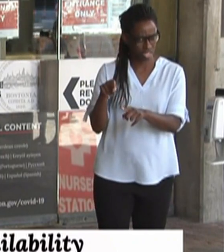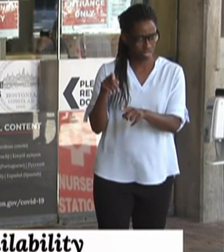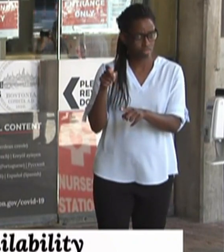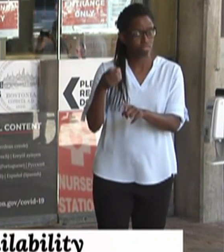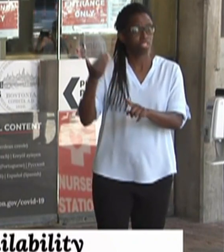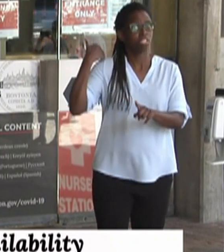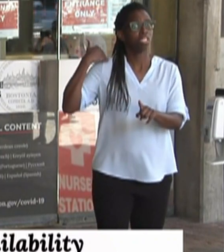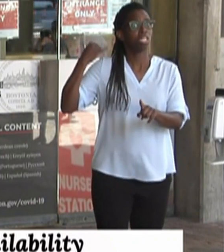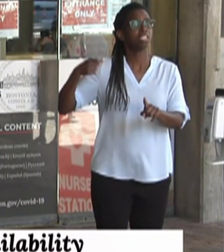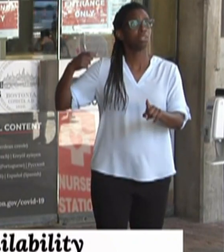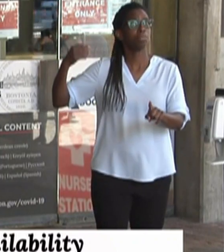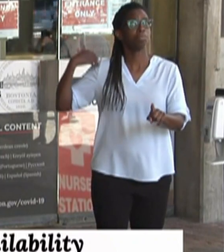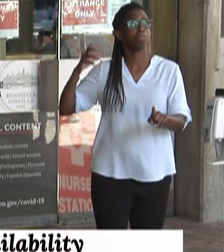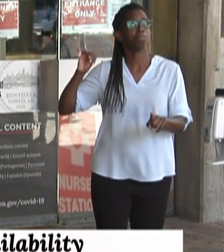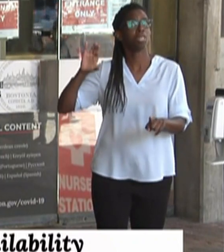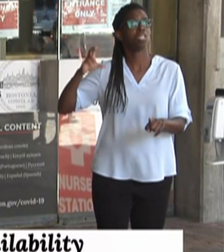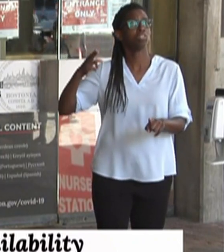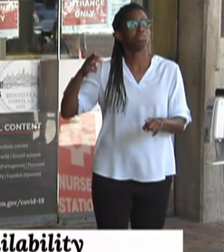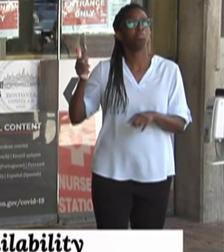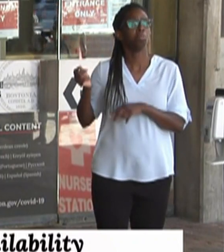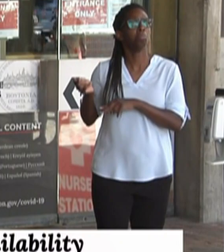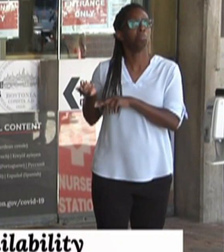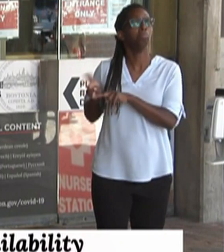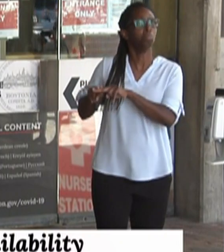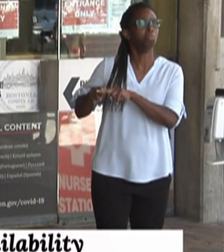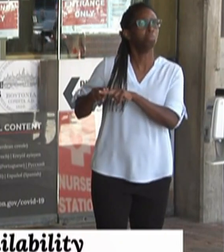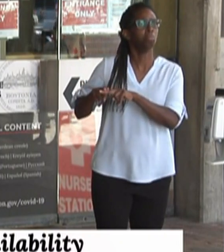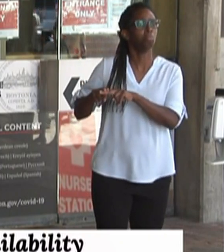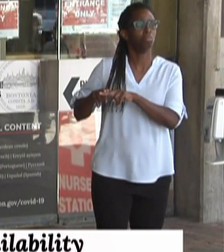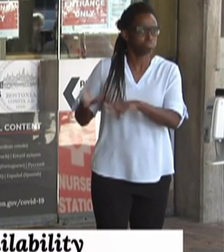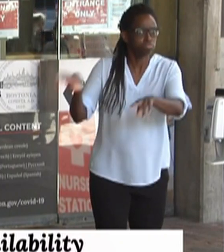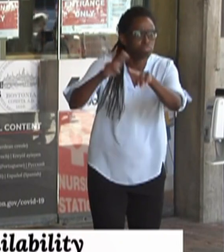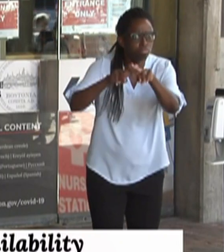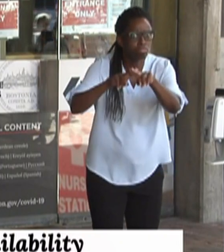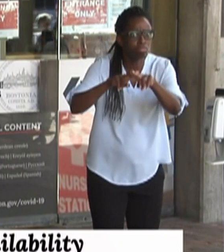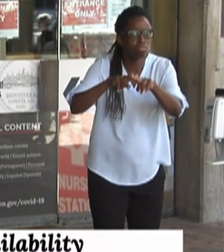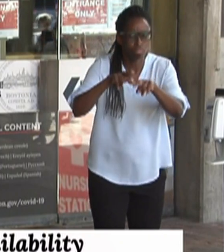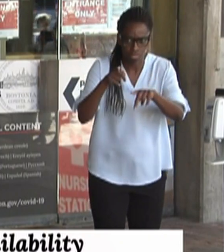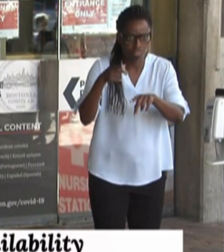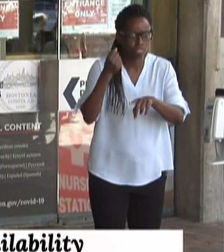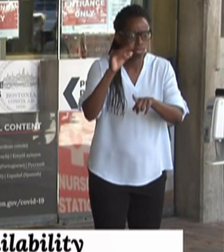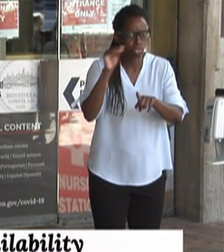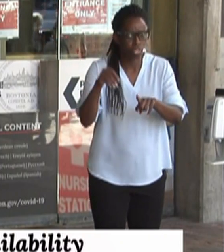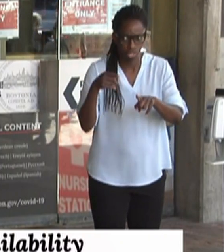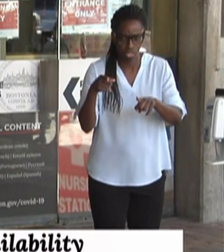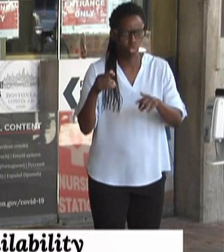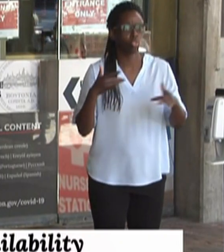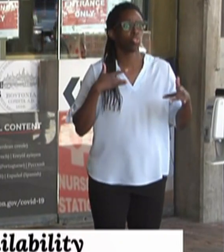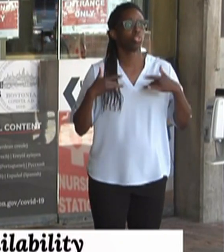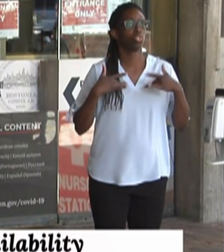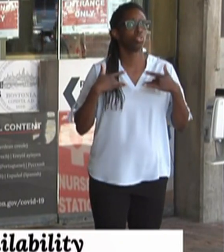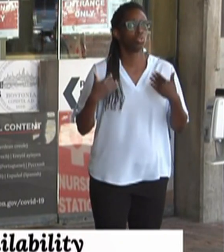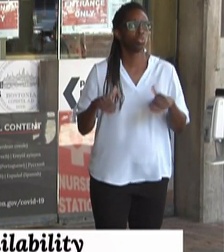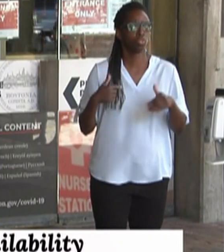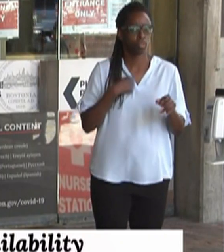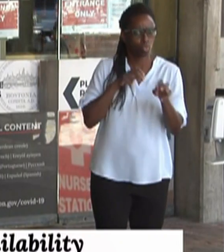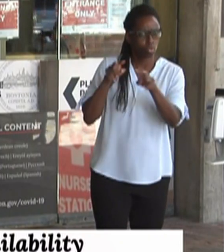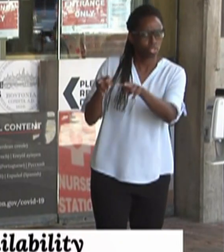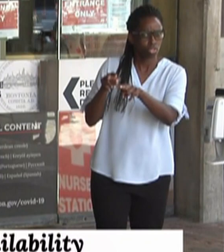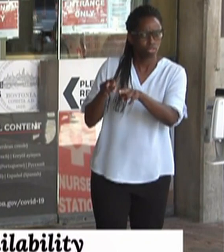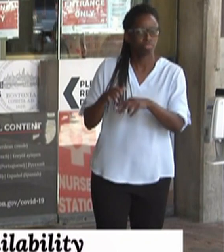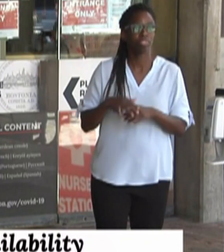that. So it's concerning that the numbers are going in the wrong direction. And we're going to do everything we can to bring those numbers down. So college students, you have a